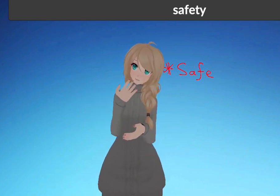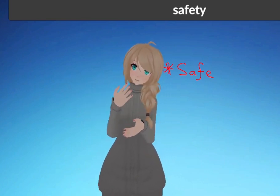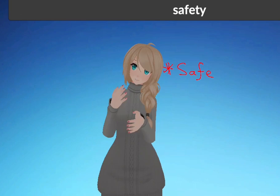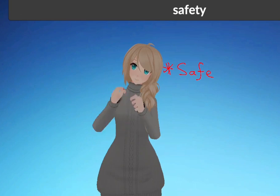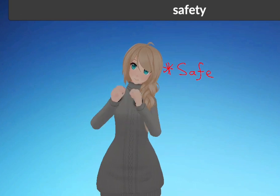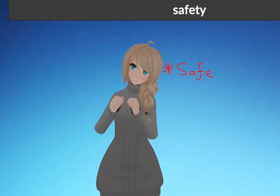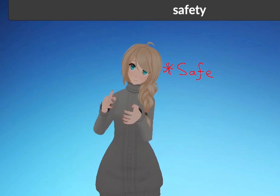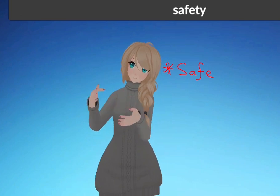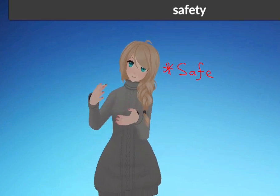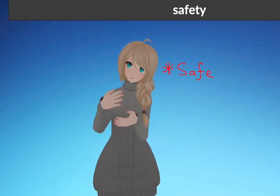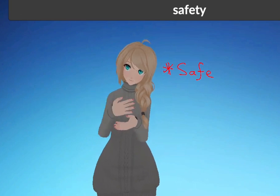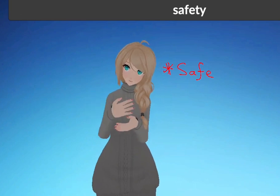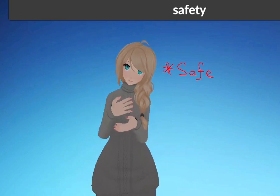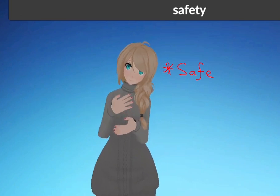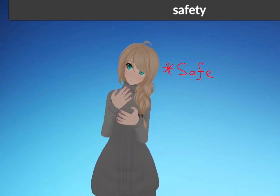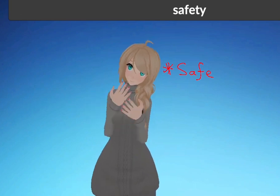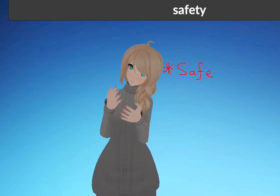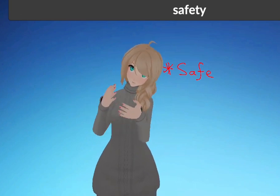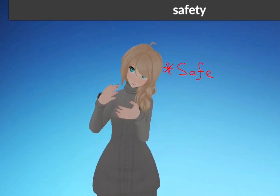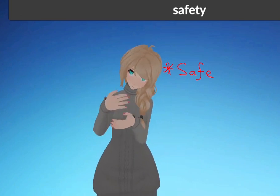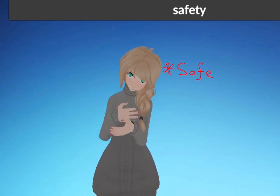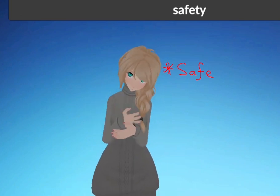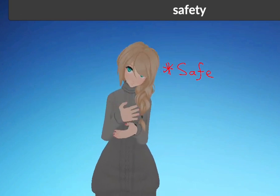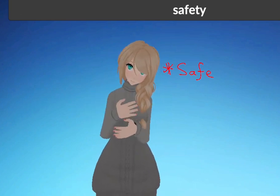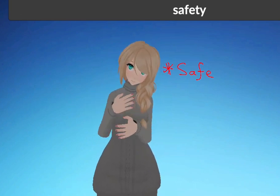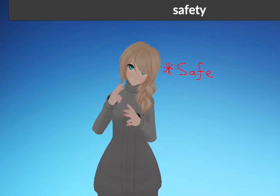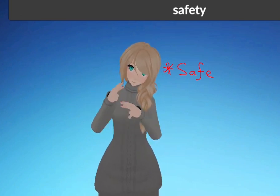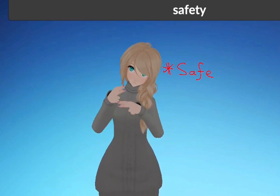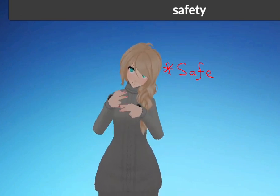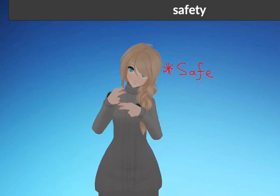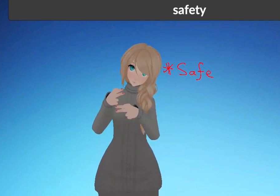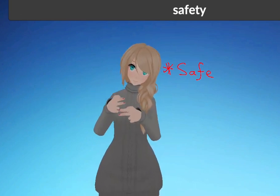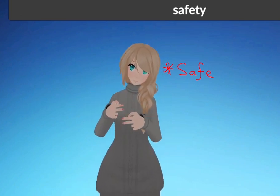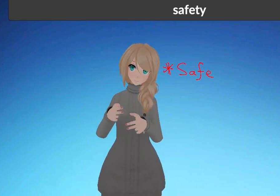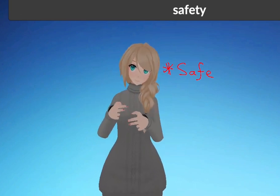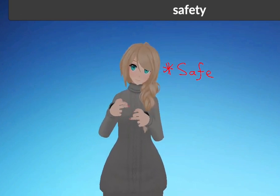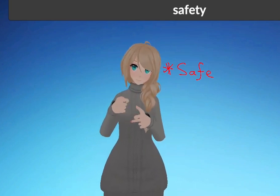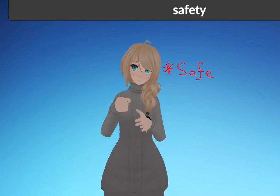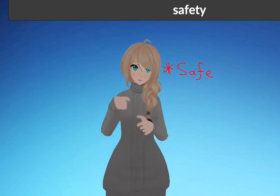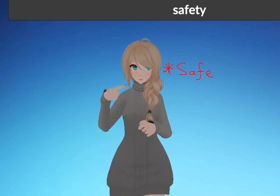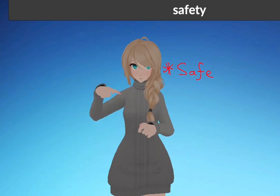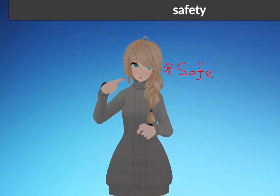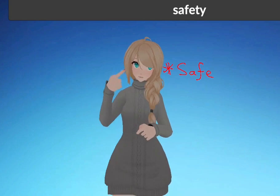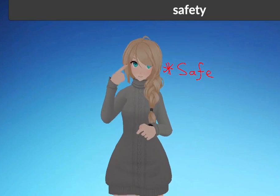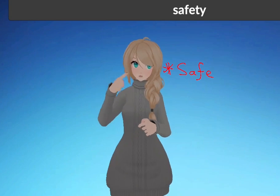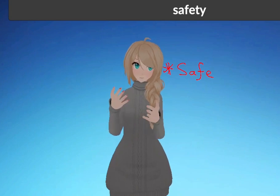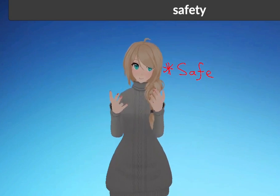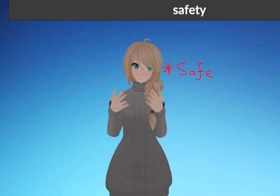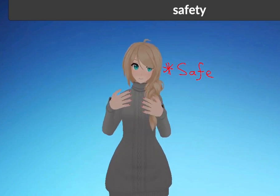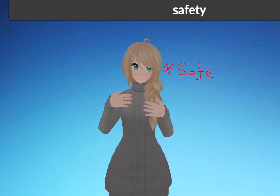Please be safe. Please safe. Careful. I'm here for